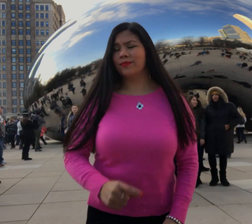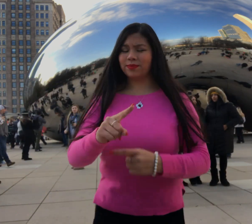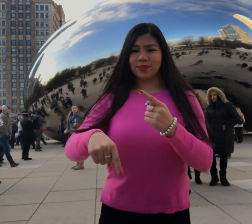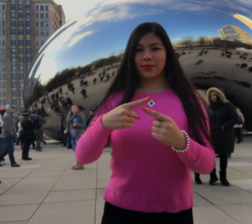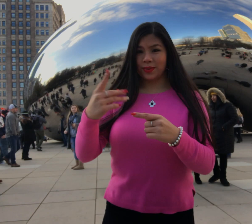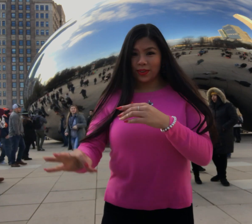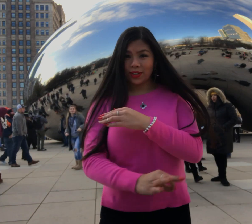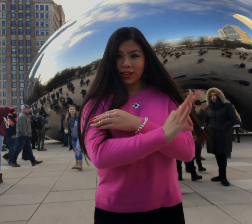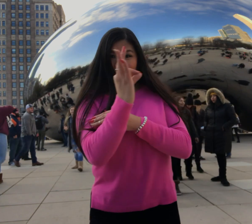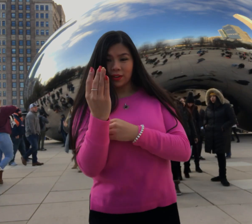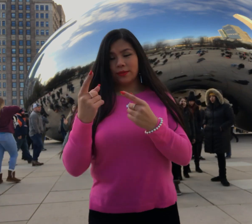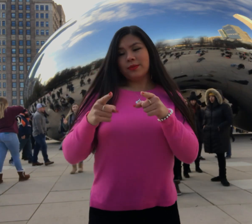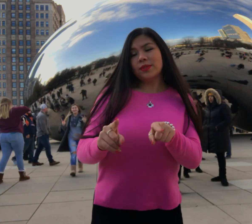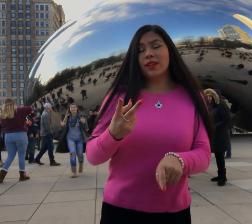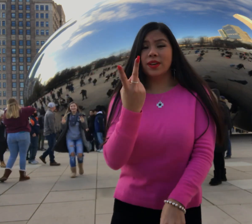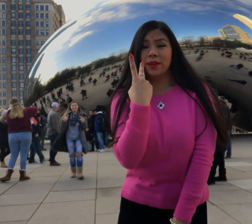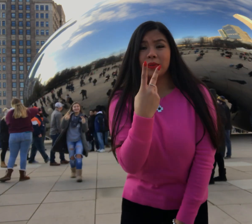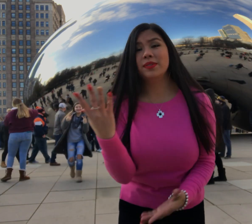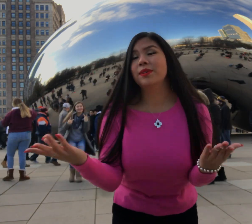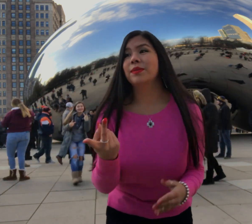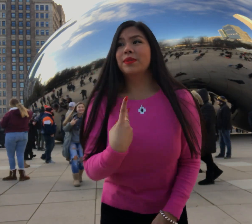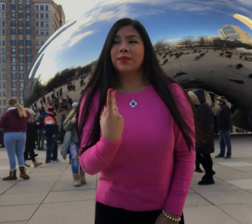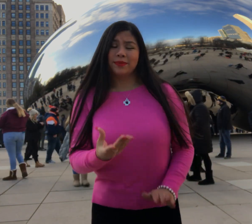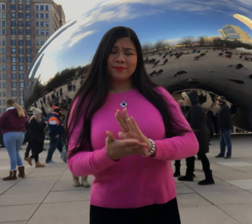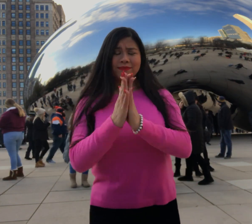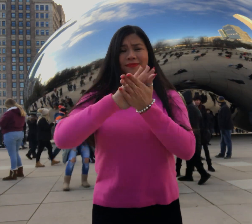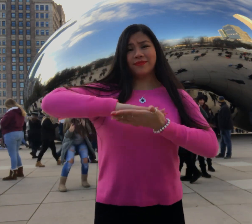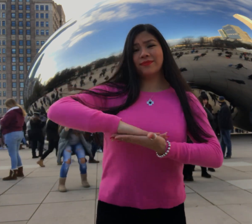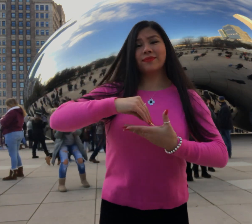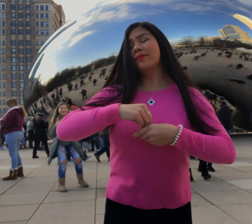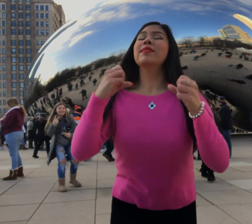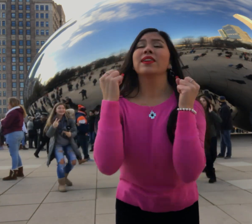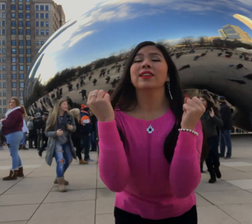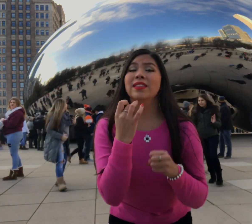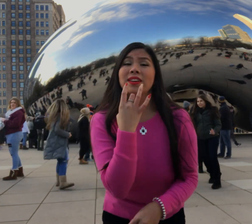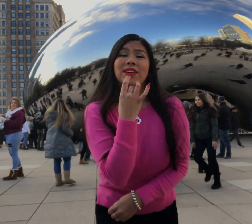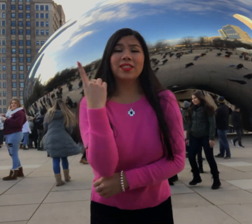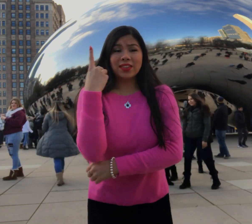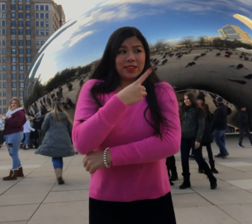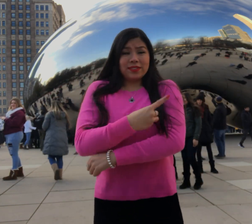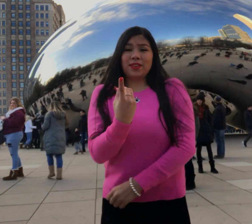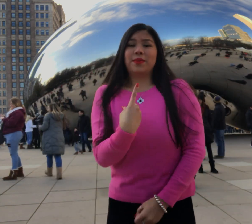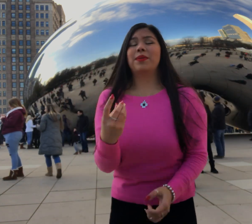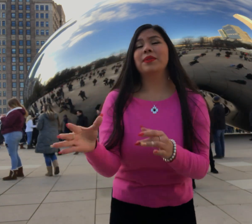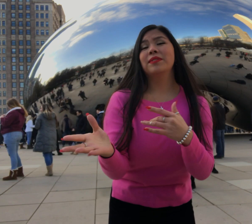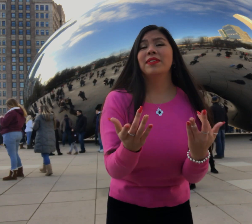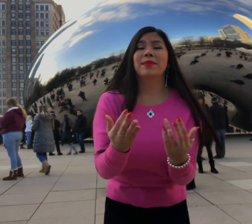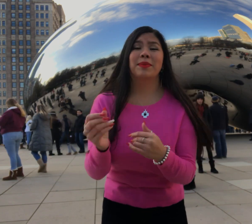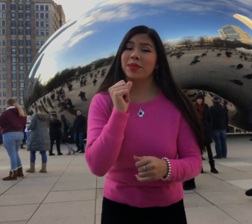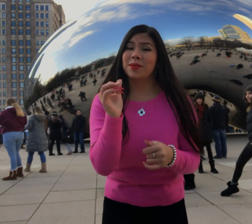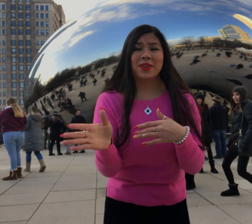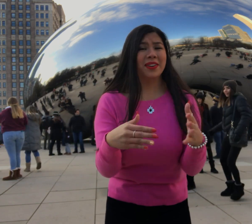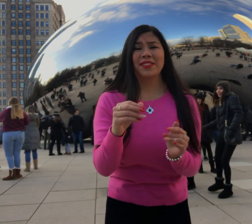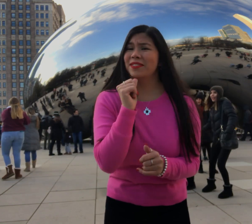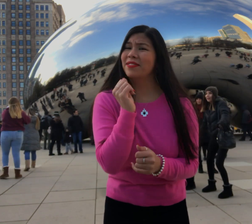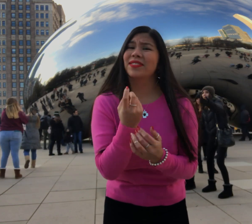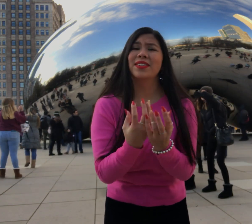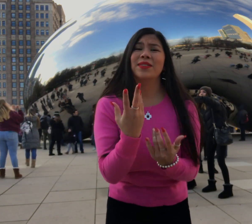When the morning comes, and we see what we've become In the cold light of day, we're a flame in the wind, not the fire that